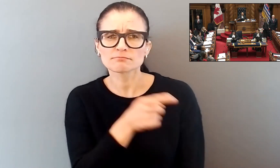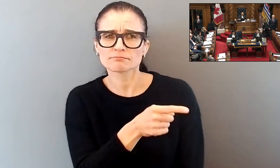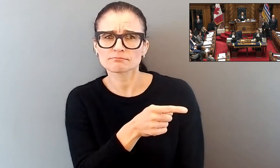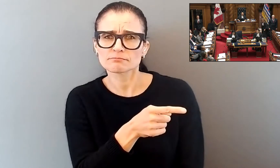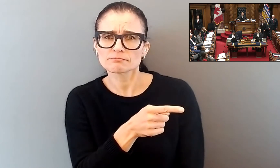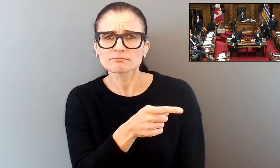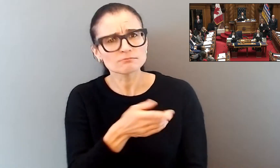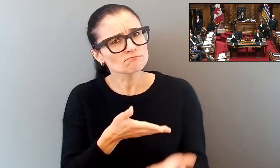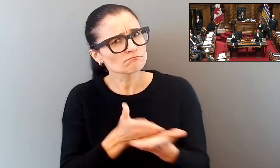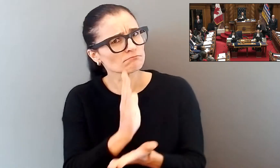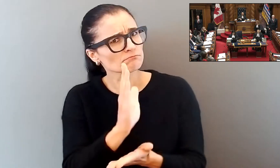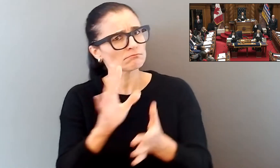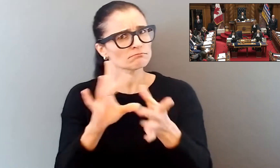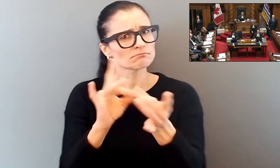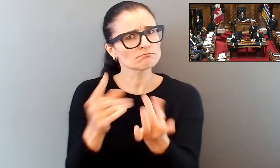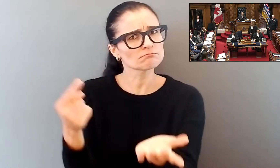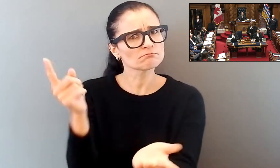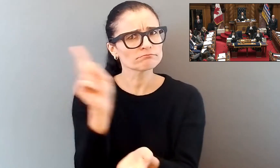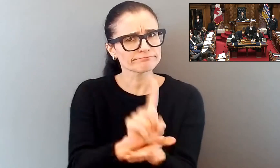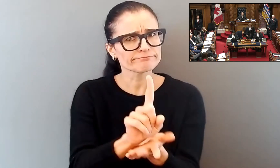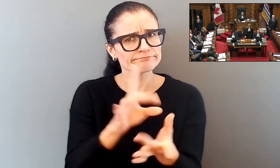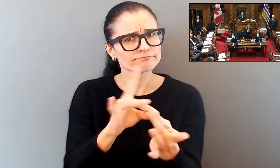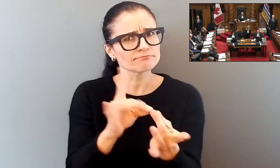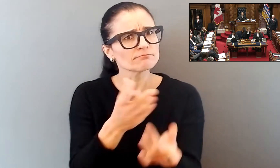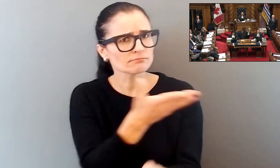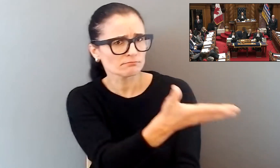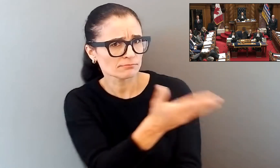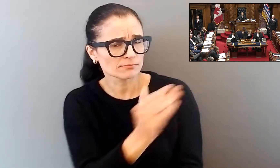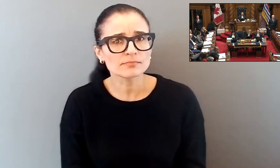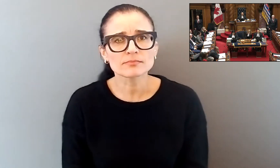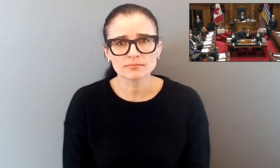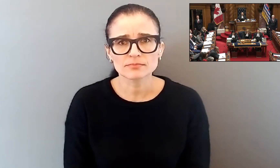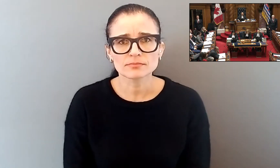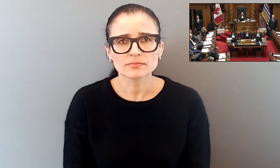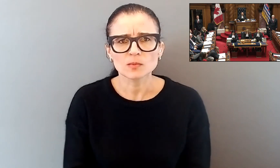you. Okay, please take your seat. Thank you.